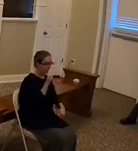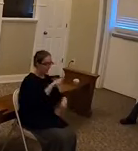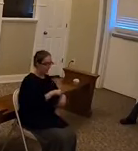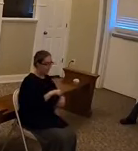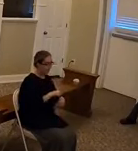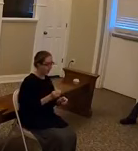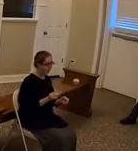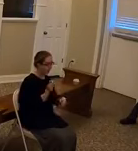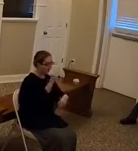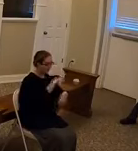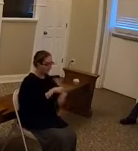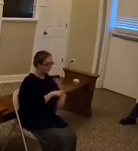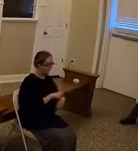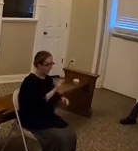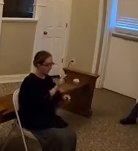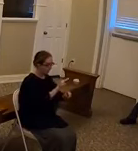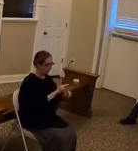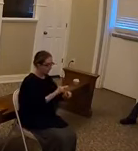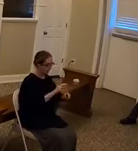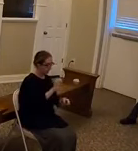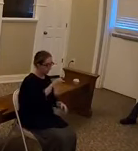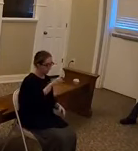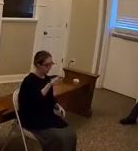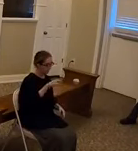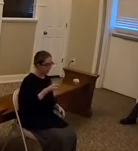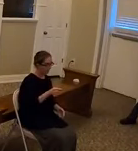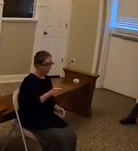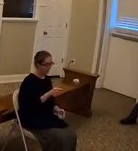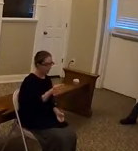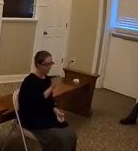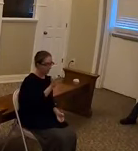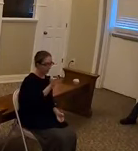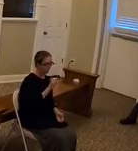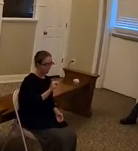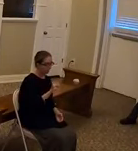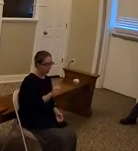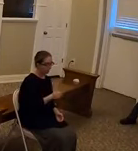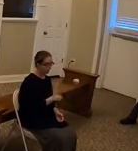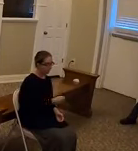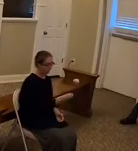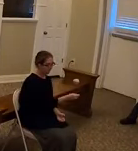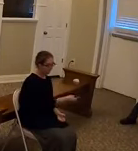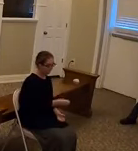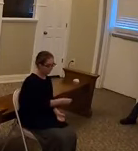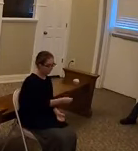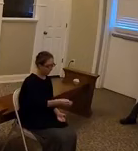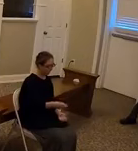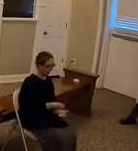and each time they would use copper coins, and they would weigh the amount out